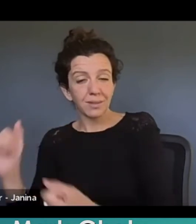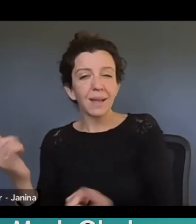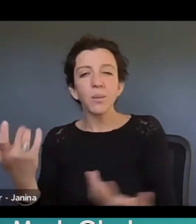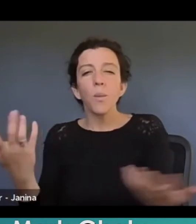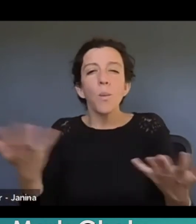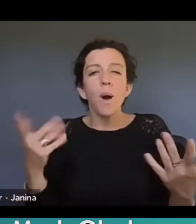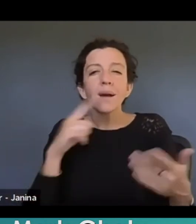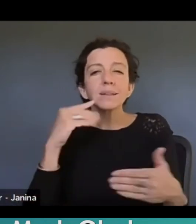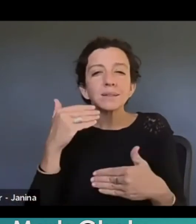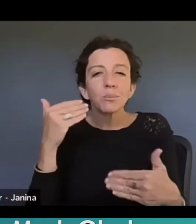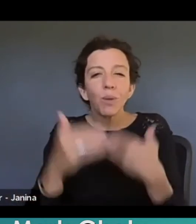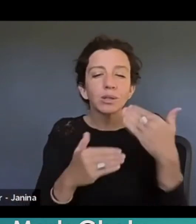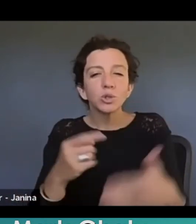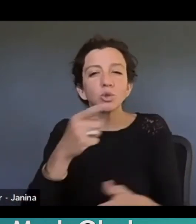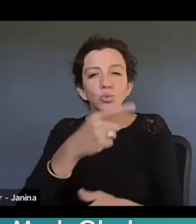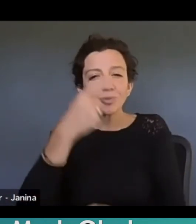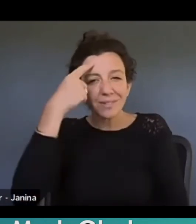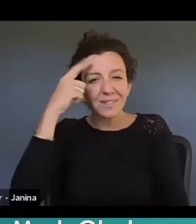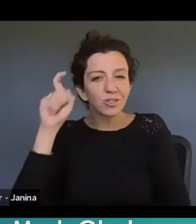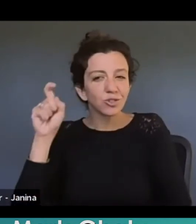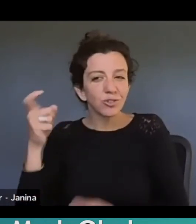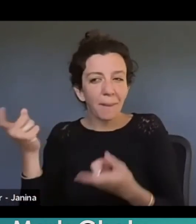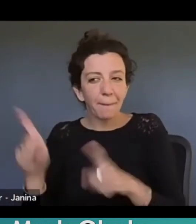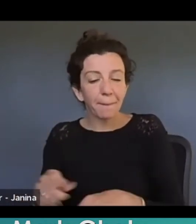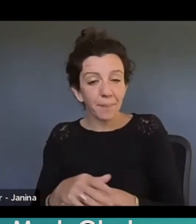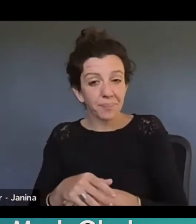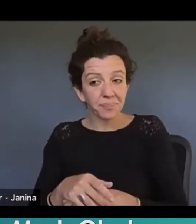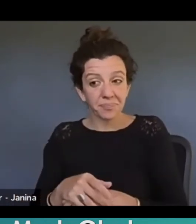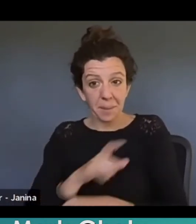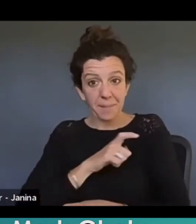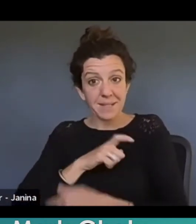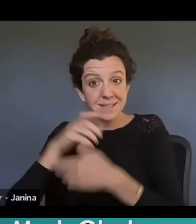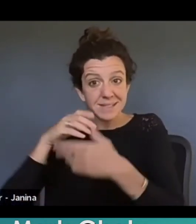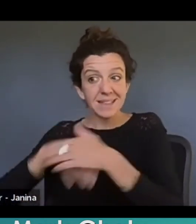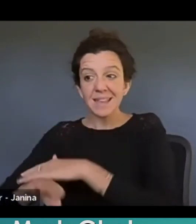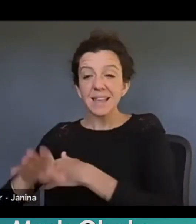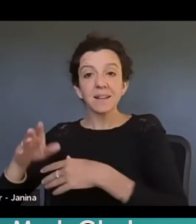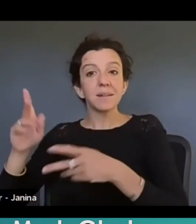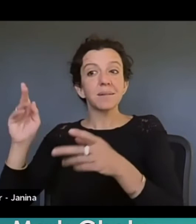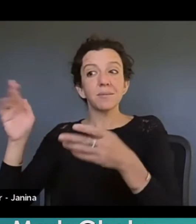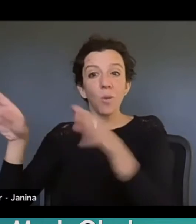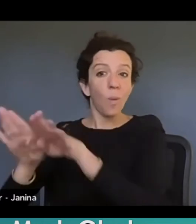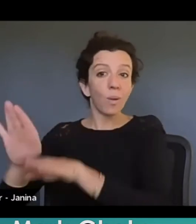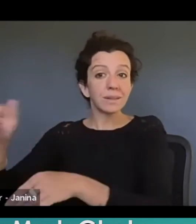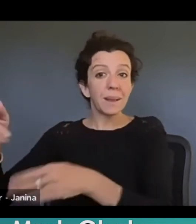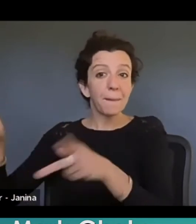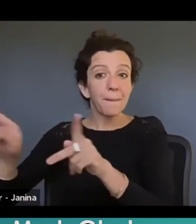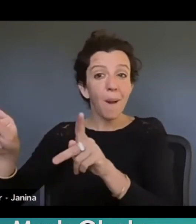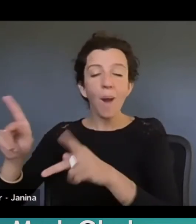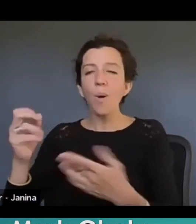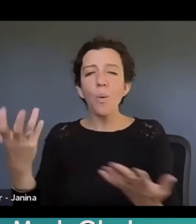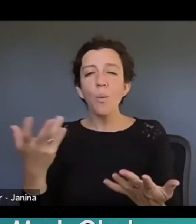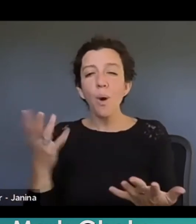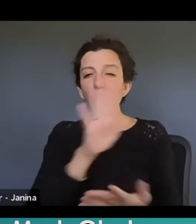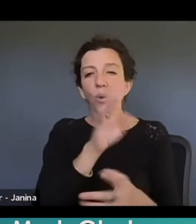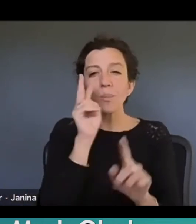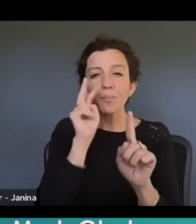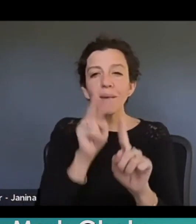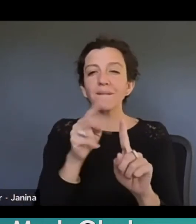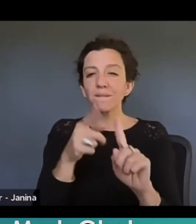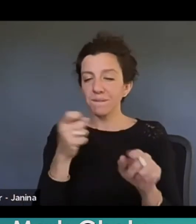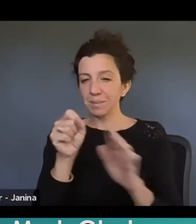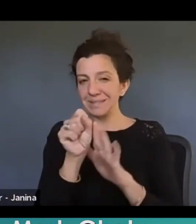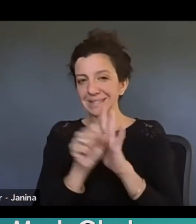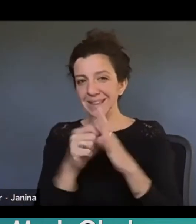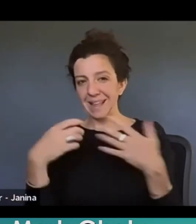move in and break something like that up? What would your suggestion be from a state health perspective of what to